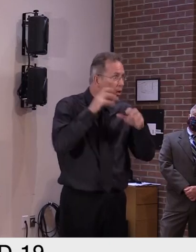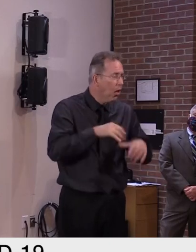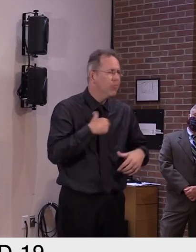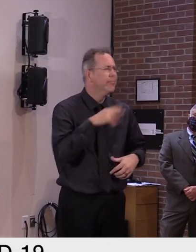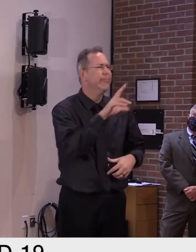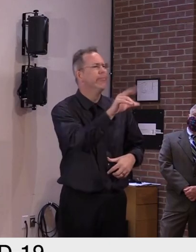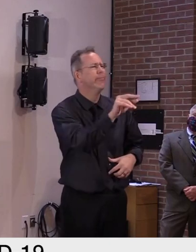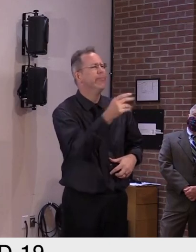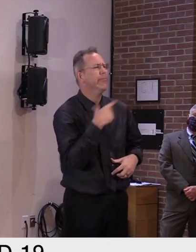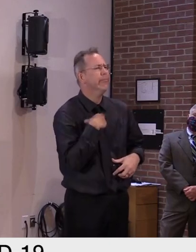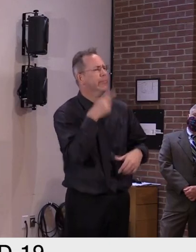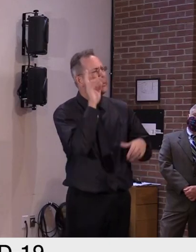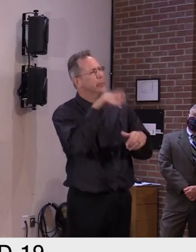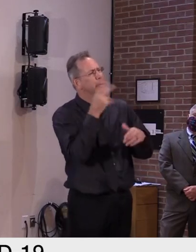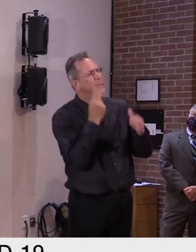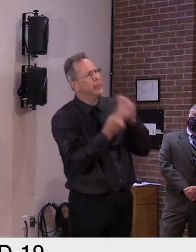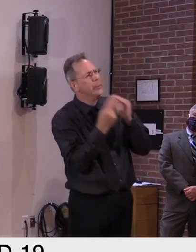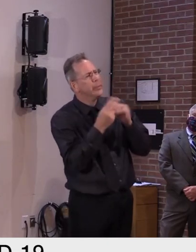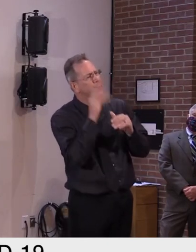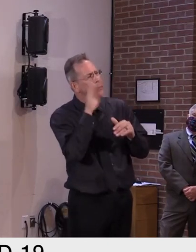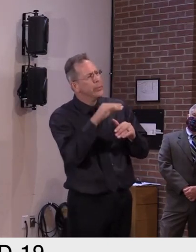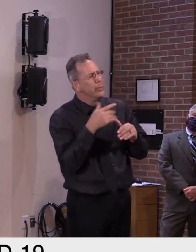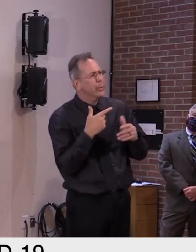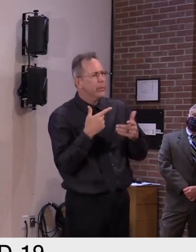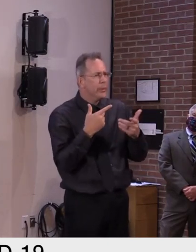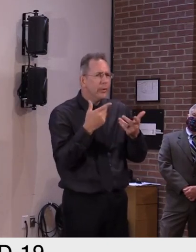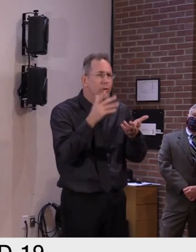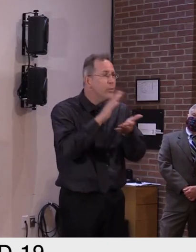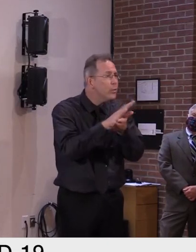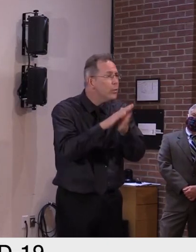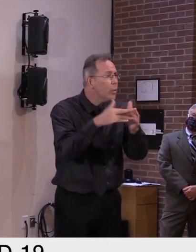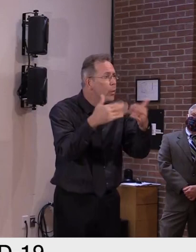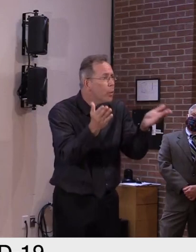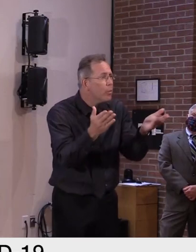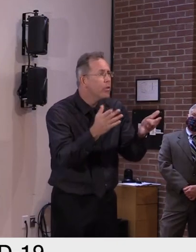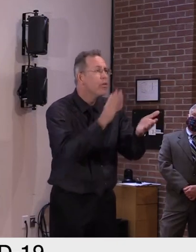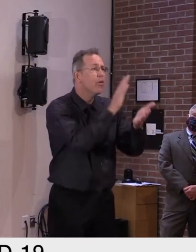schools and colleges reopening, foliage activities,